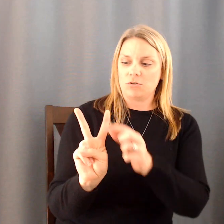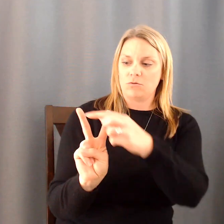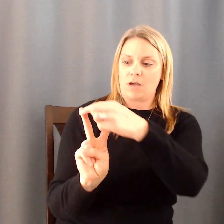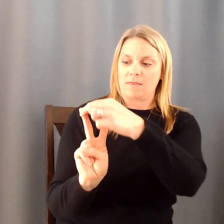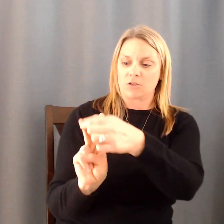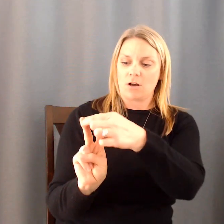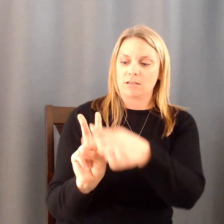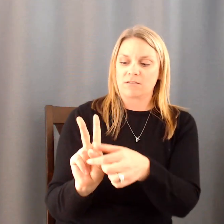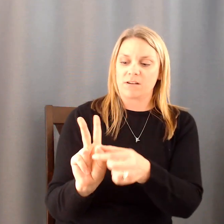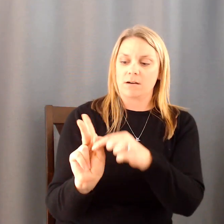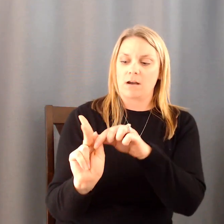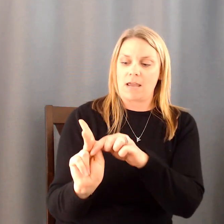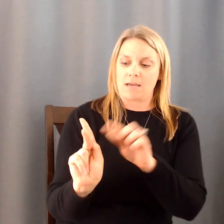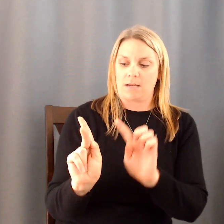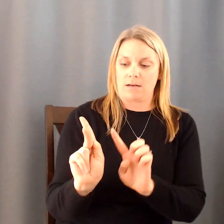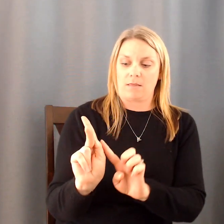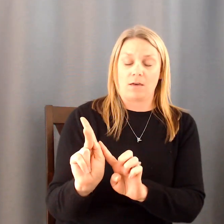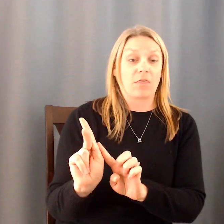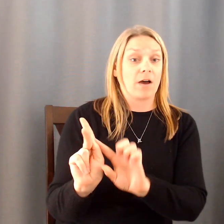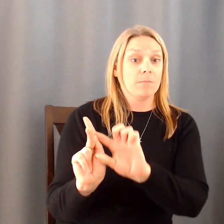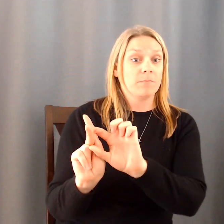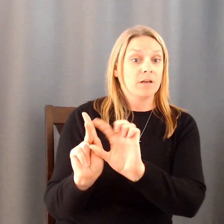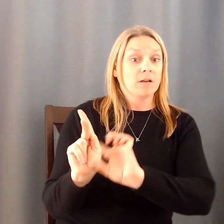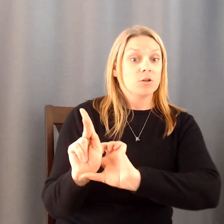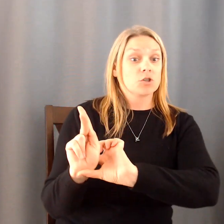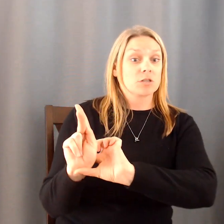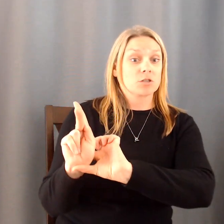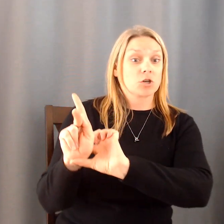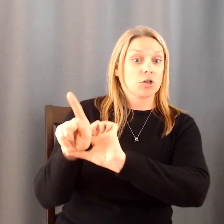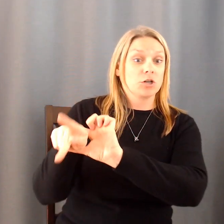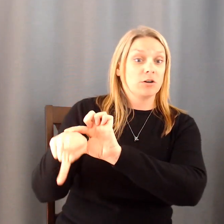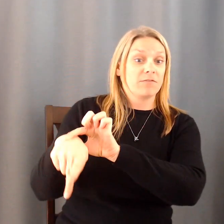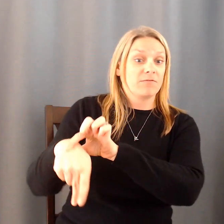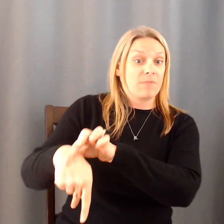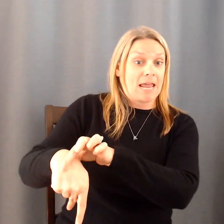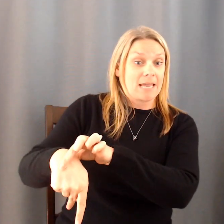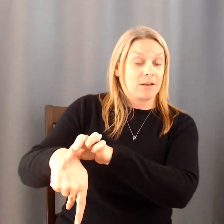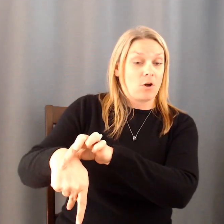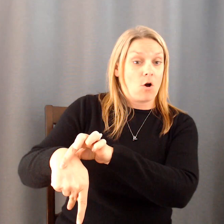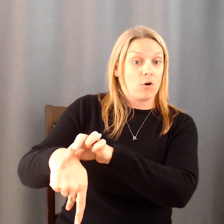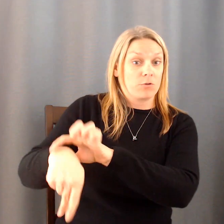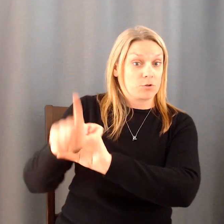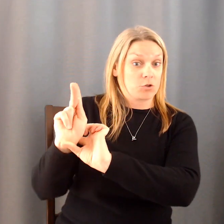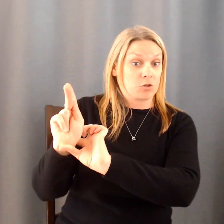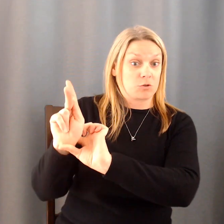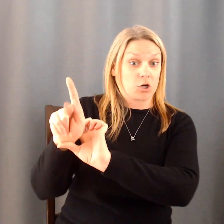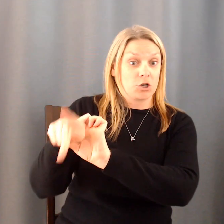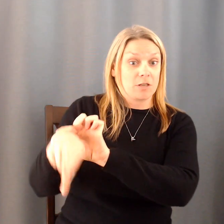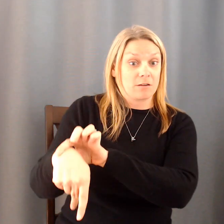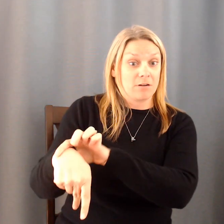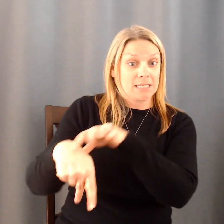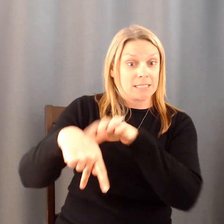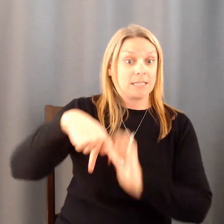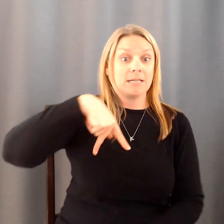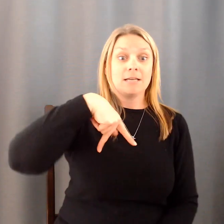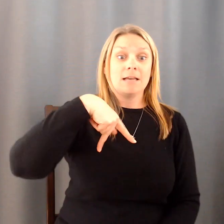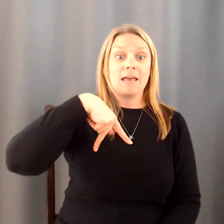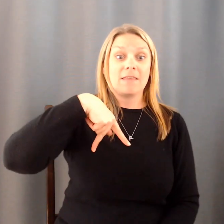and the tallest finger and the thumb, just turn your hand just turn at the wrist, and that's a